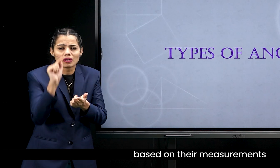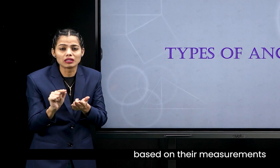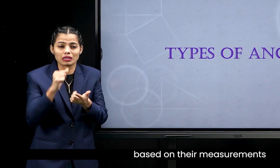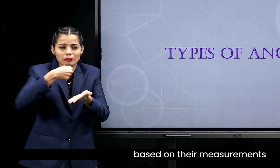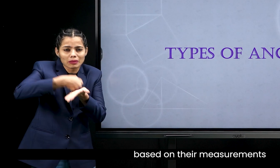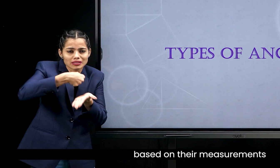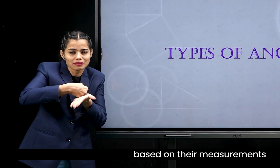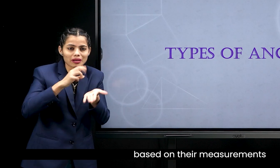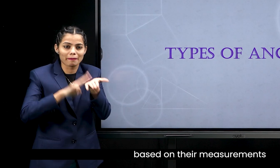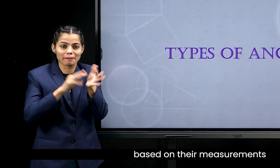their measurements.